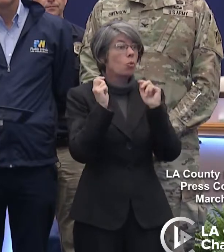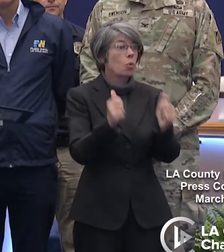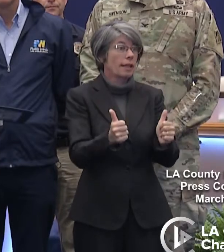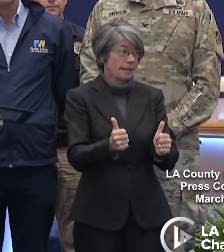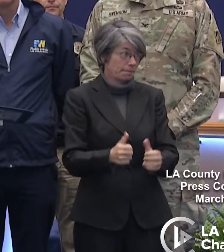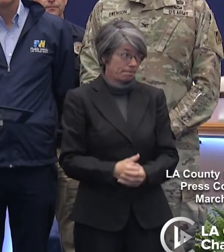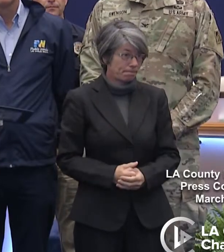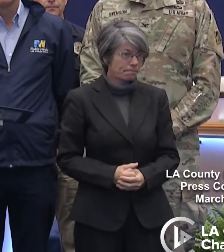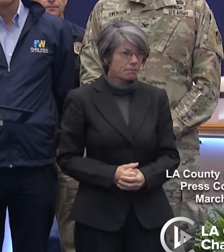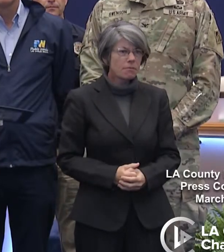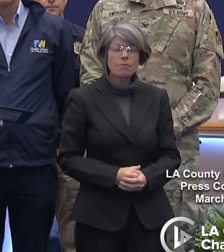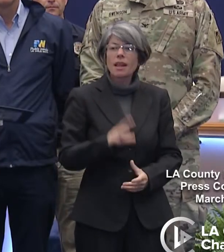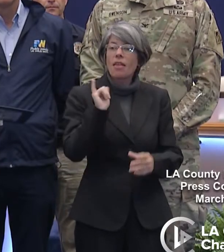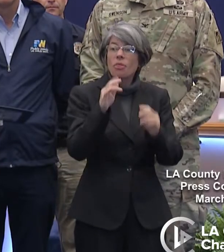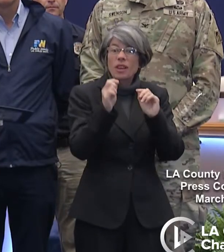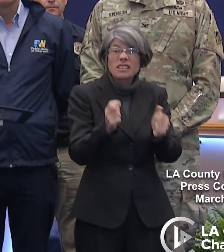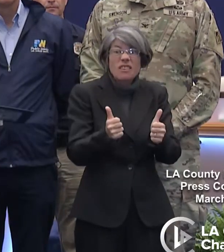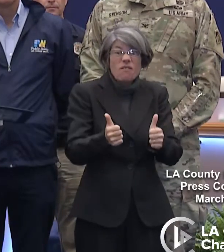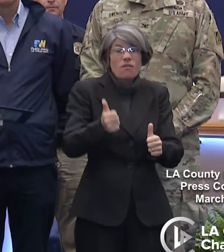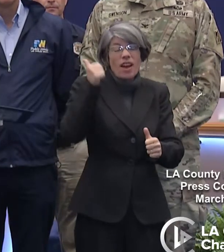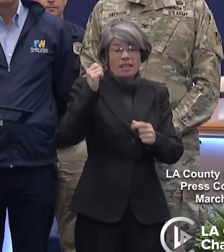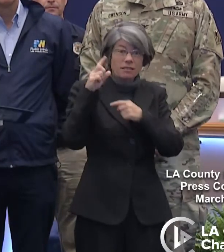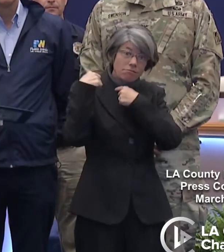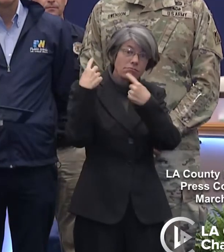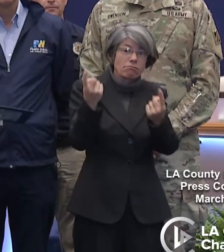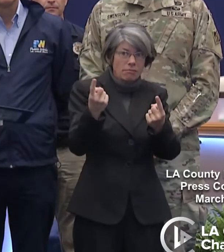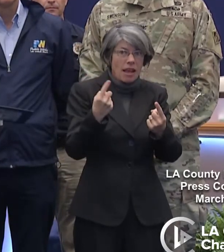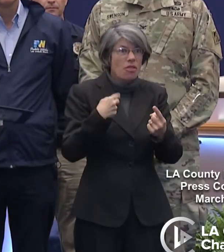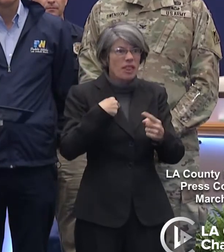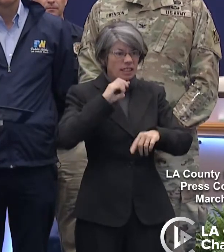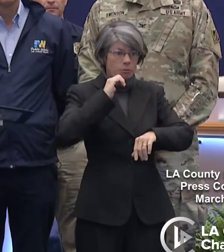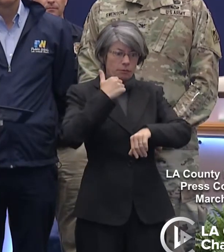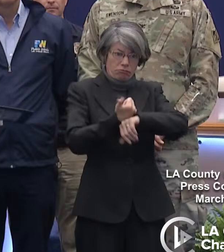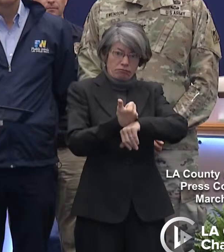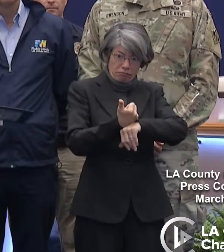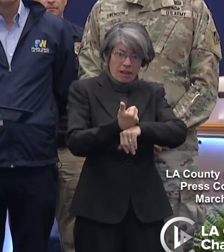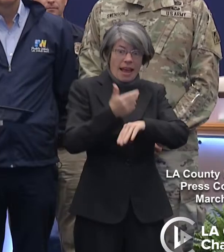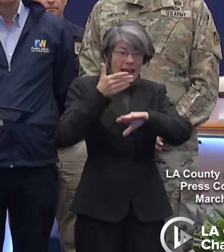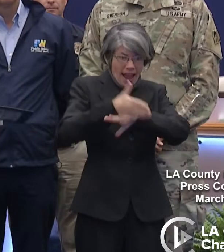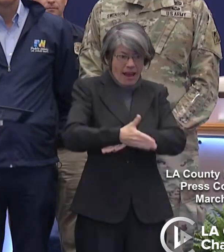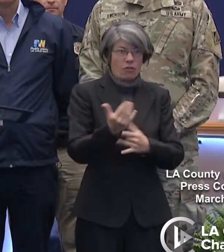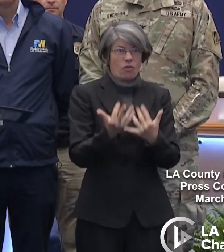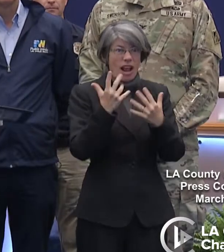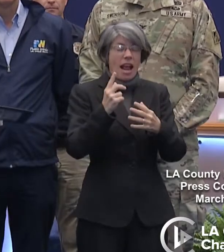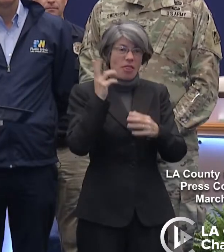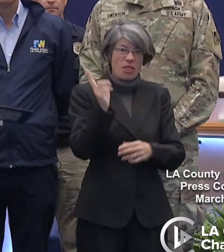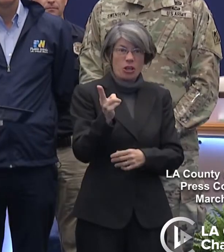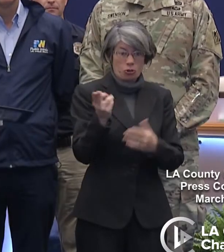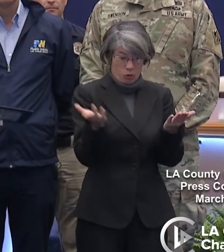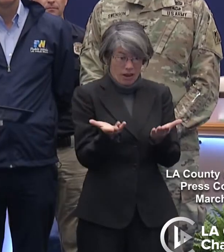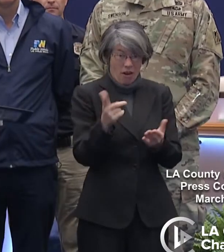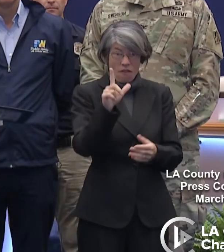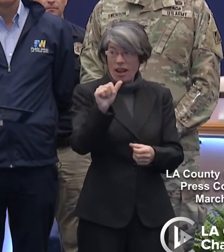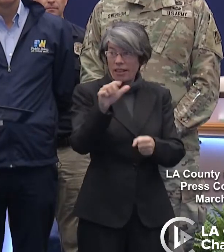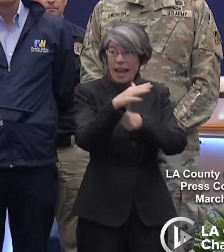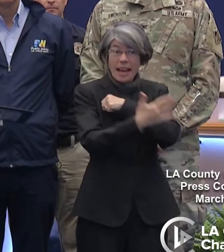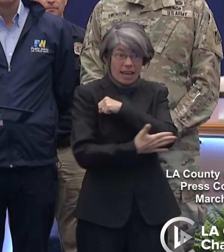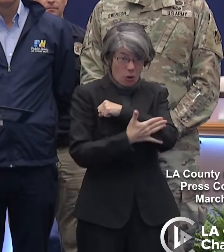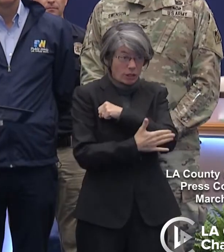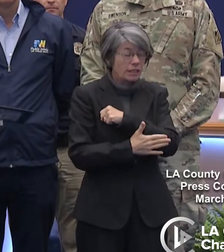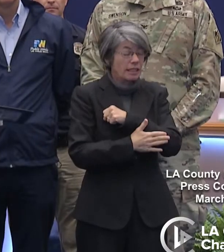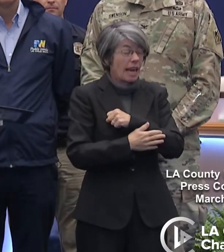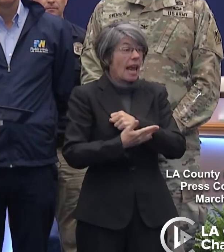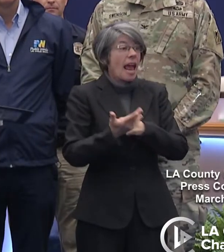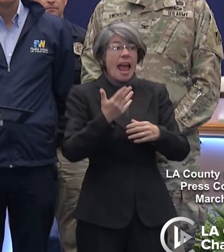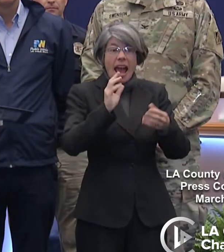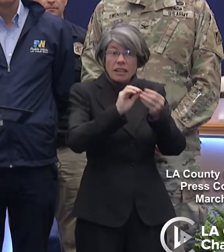quickly. This is the fastest debris removal effort that has been stood up post-fire in the history of Los Angeles County at a